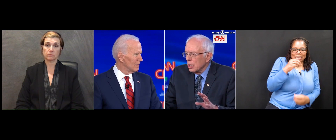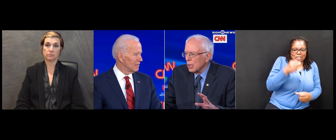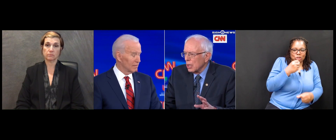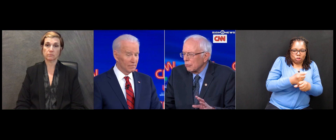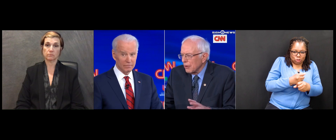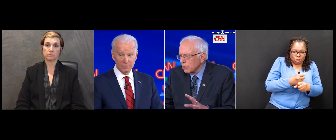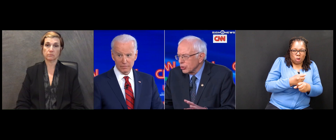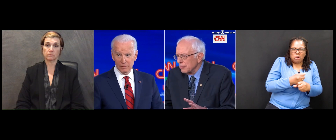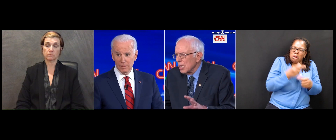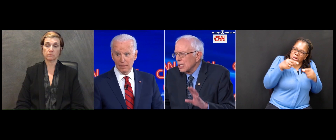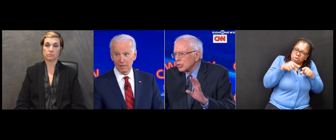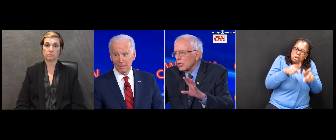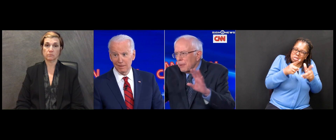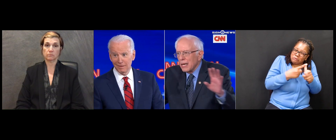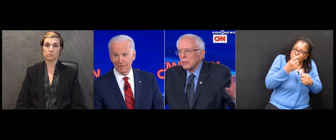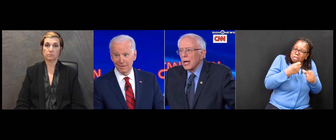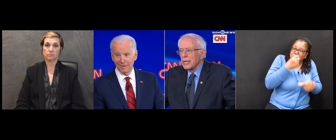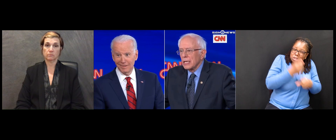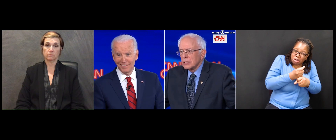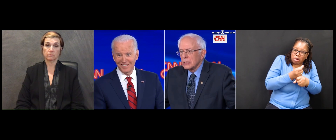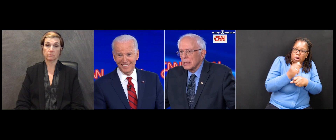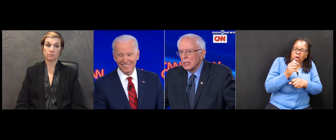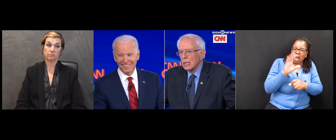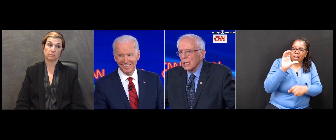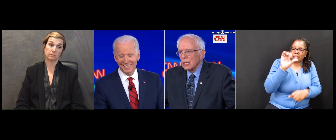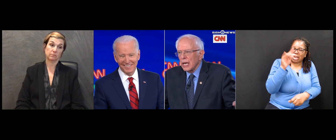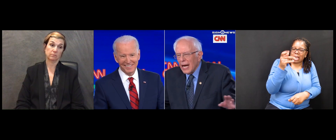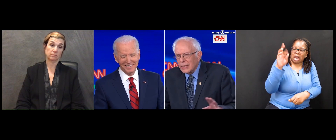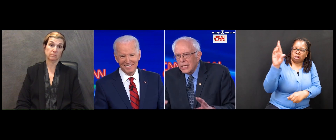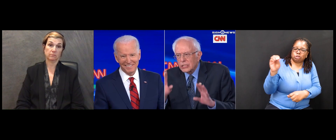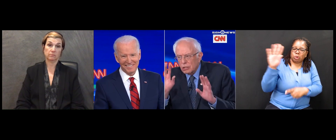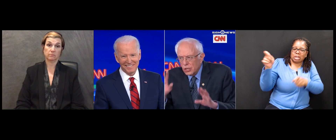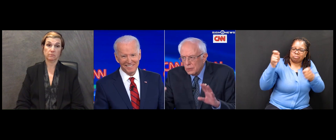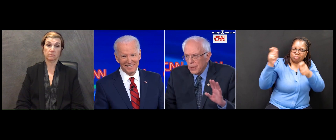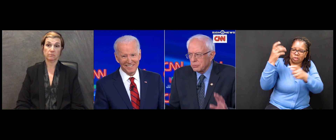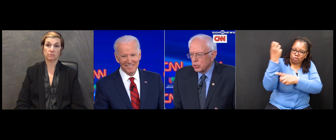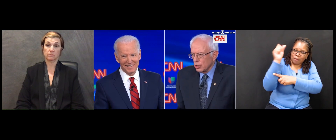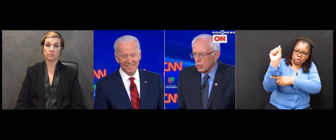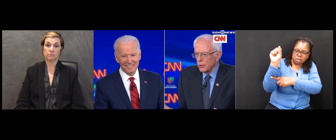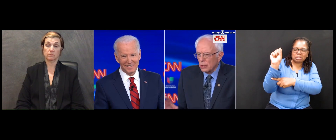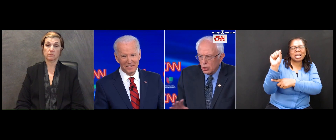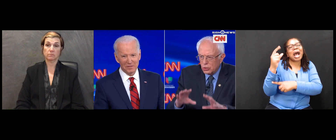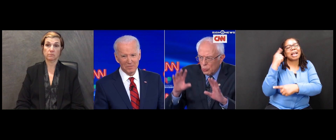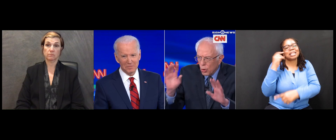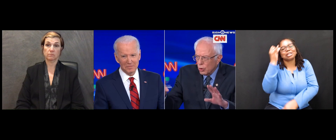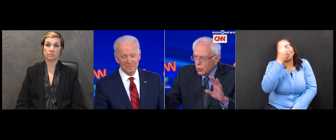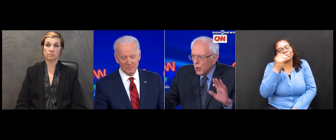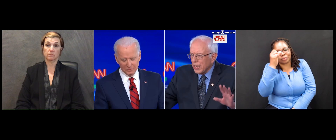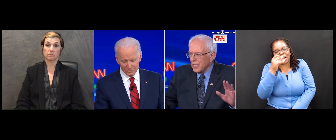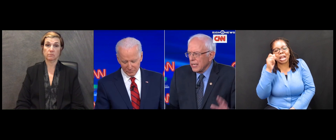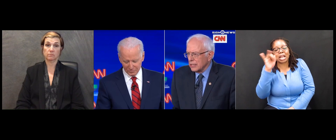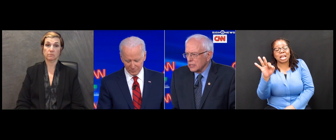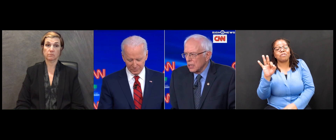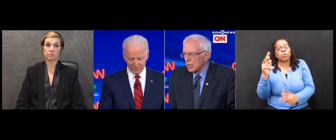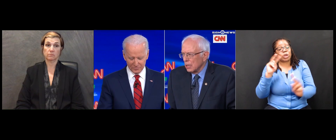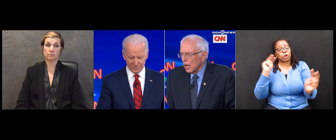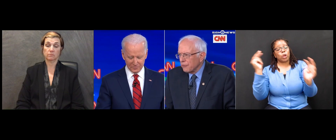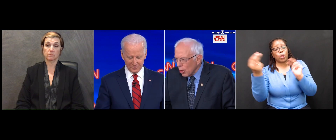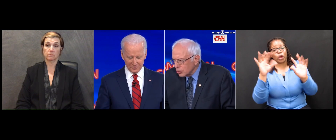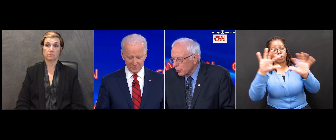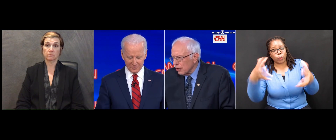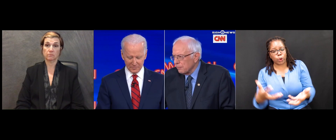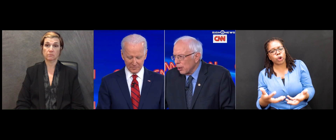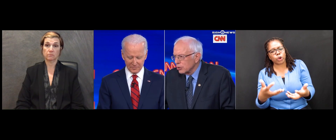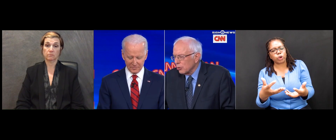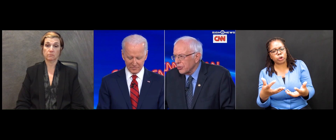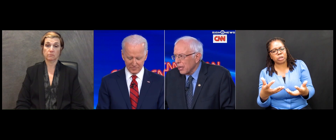Castro revolution. So the bottom line is that I think it's a little bit absurd if we're going to look at the world the way it is. Of